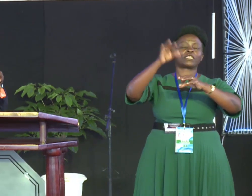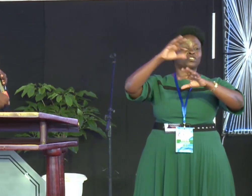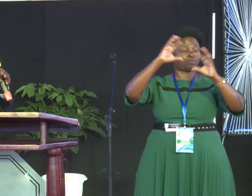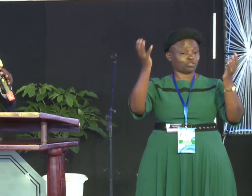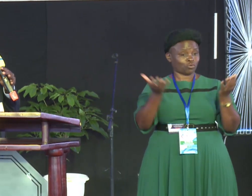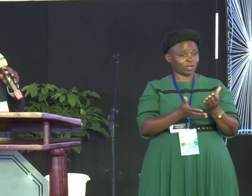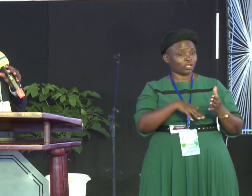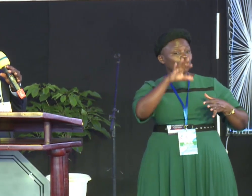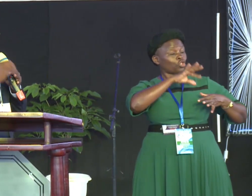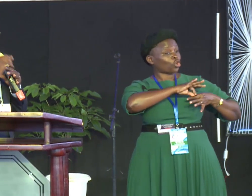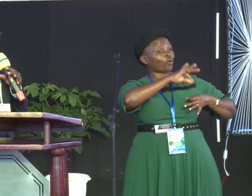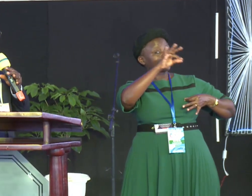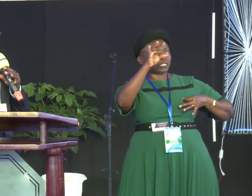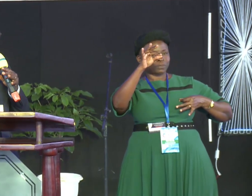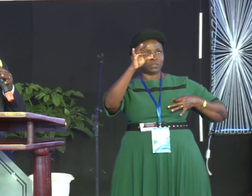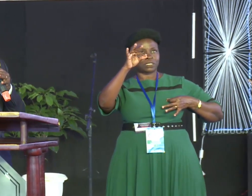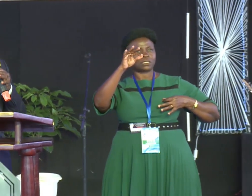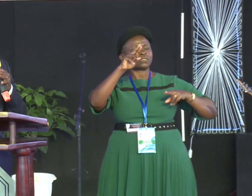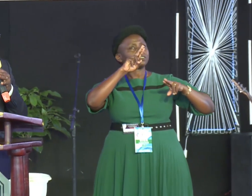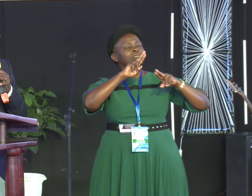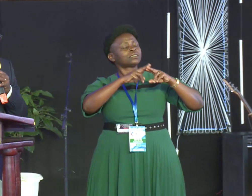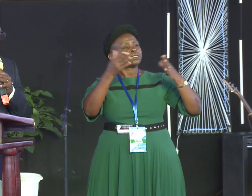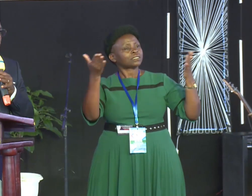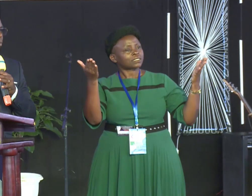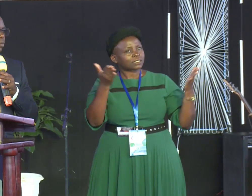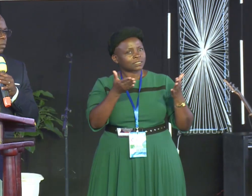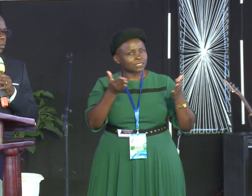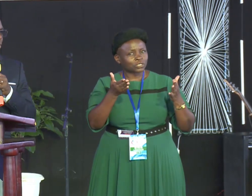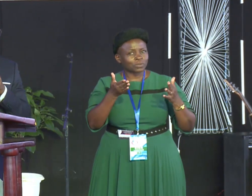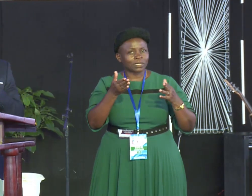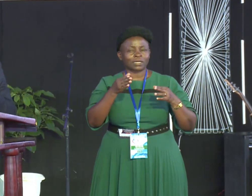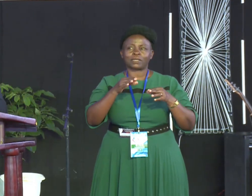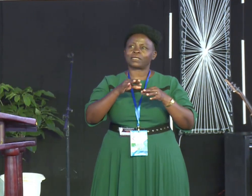Omwoyo gwo mutuuze mu nsi ey'omwoyo.